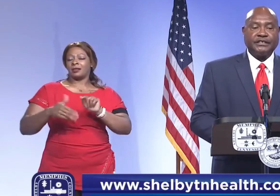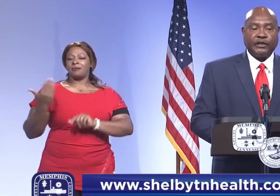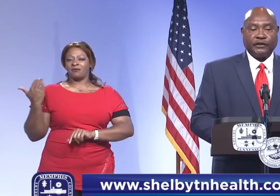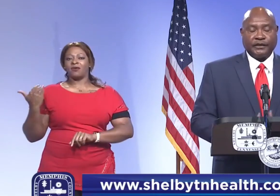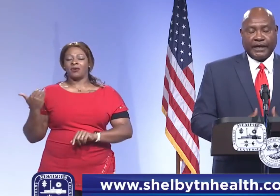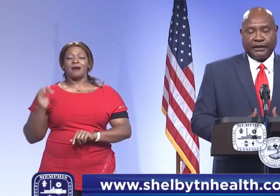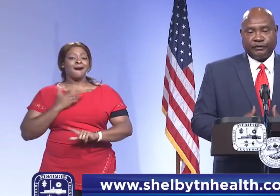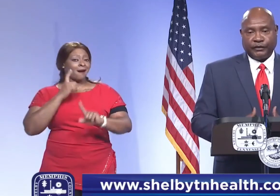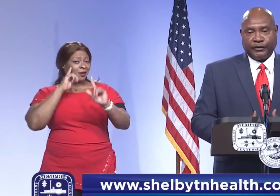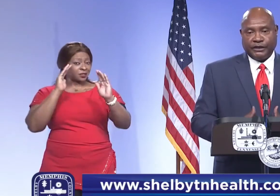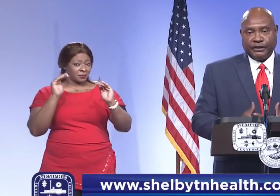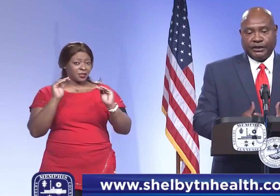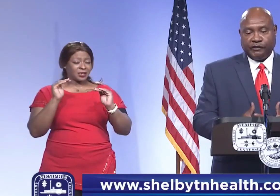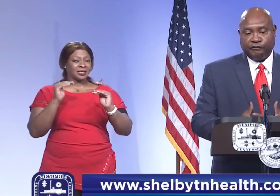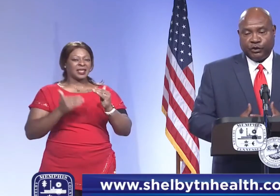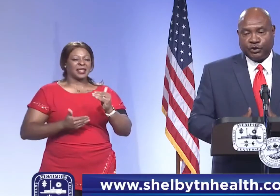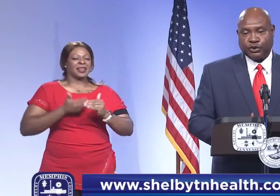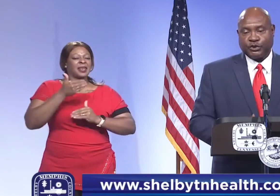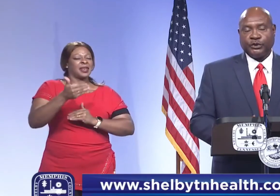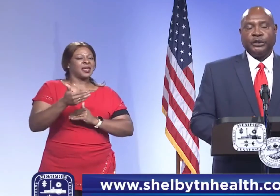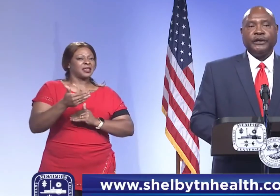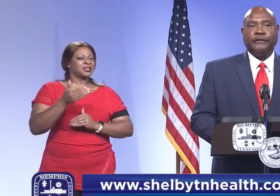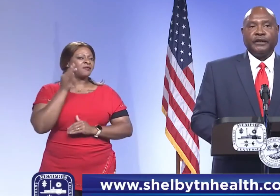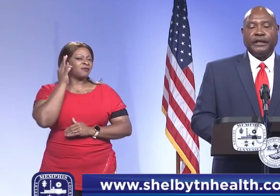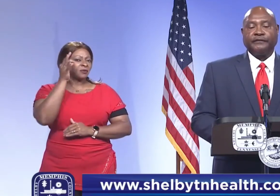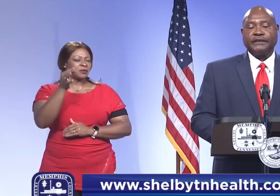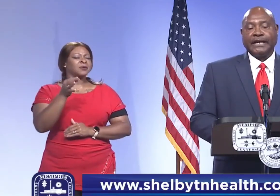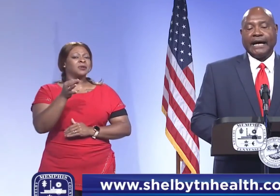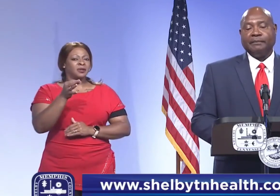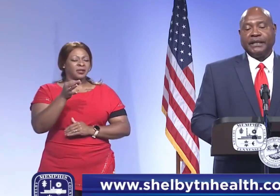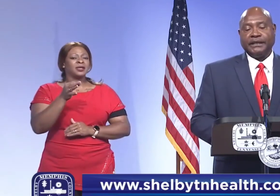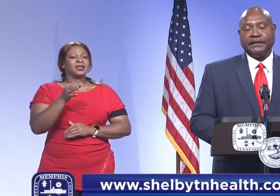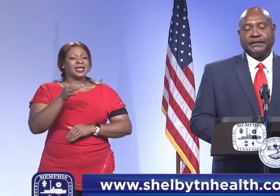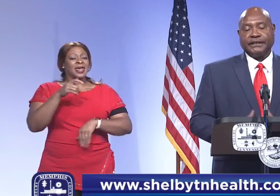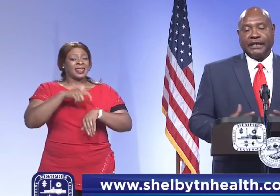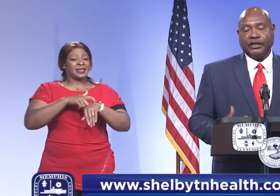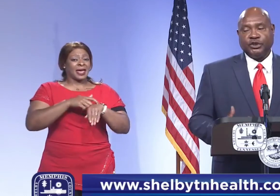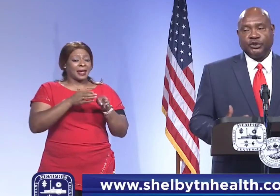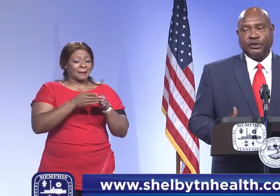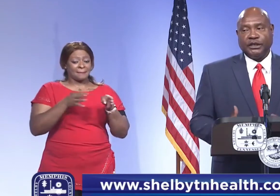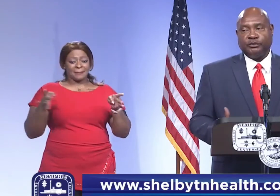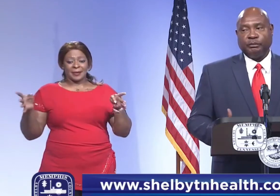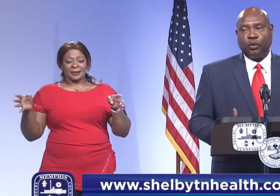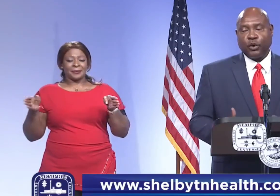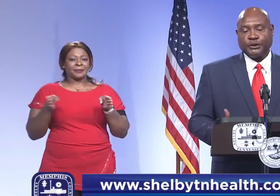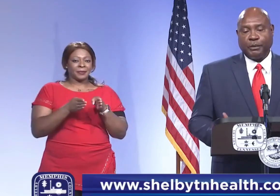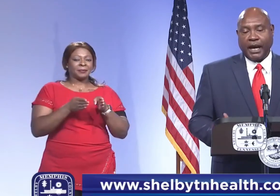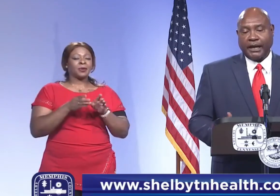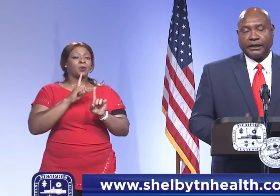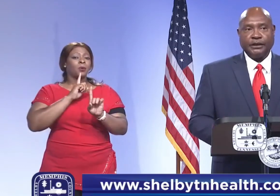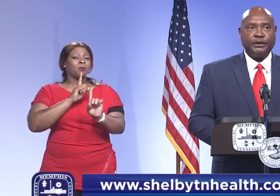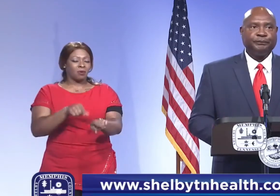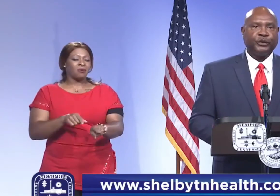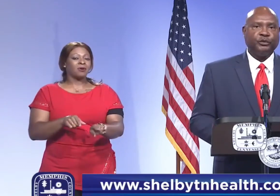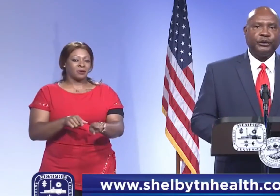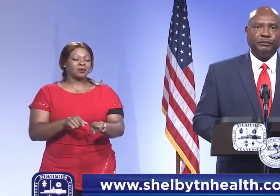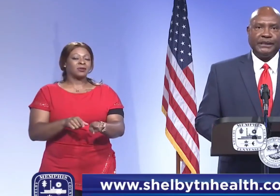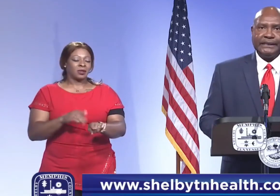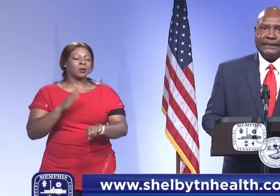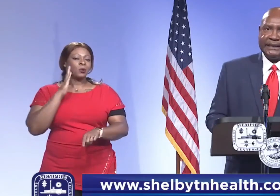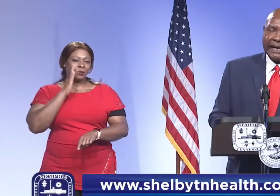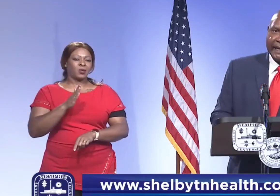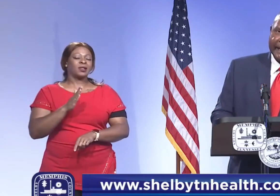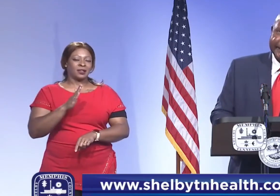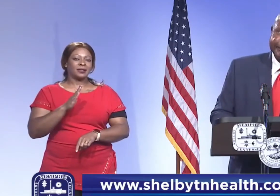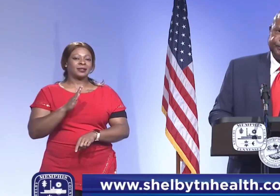is that within the near future, the length of time that it is taken to get reports back will